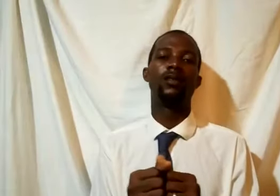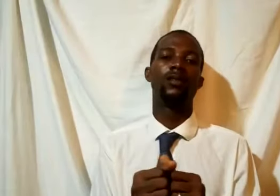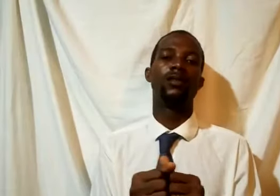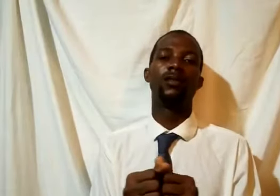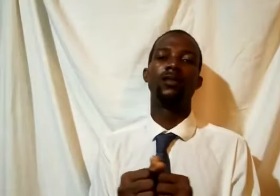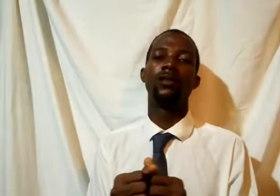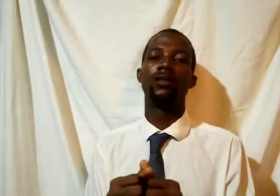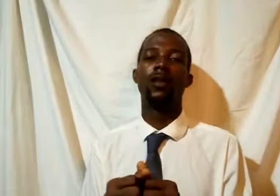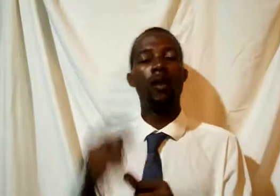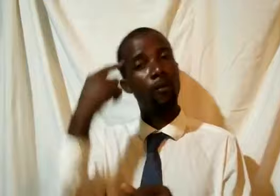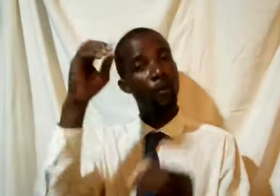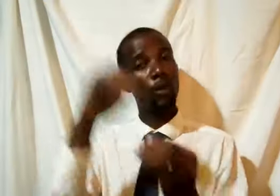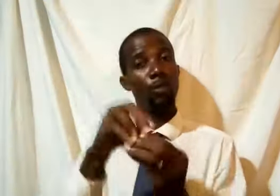For further reading, visit